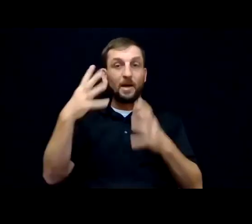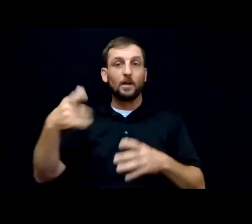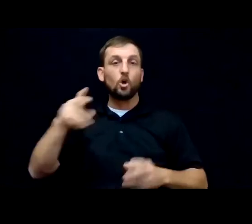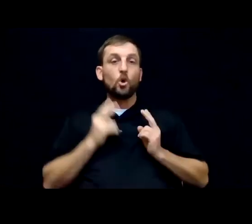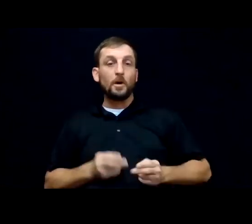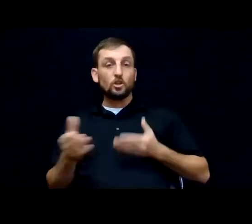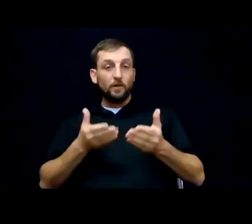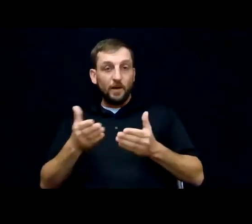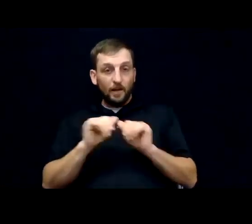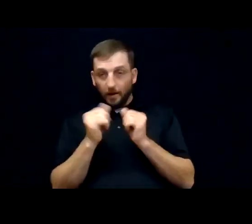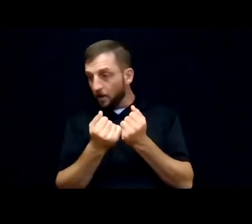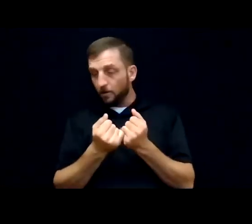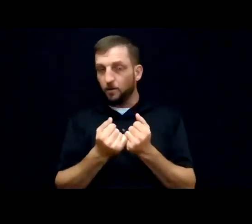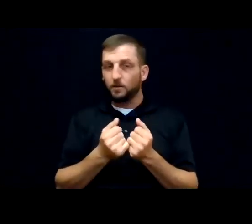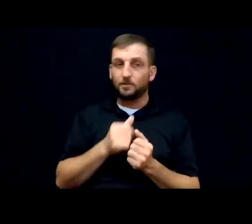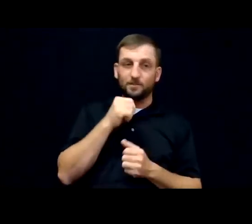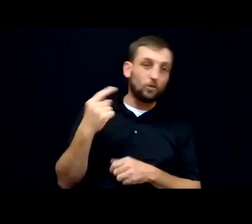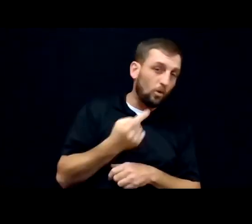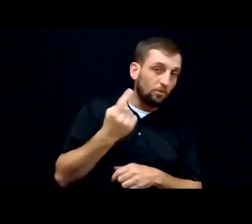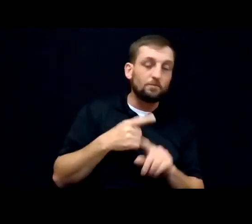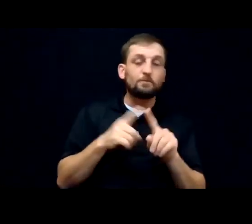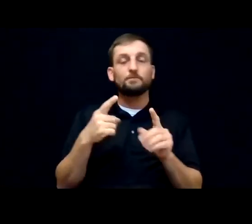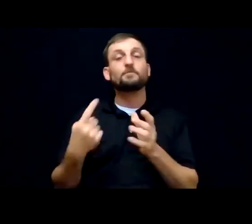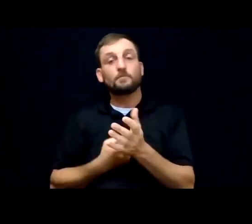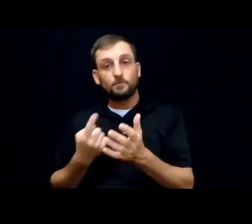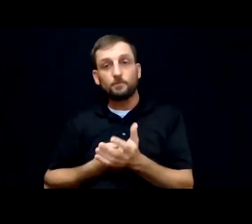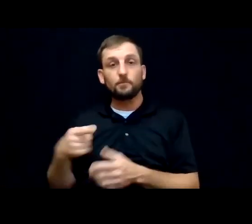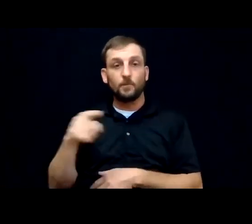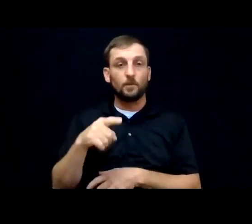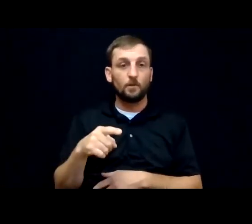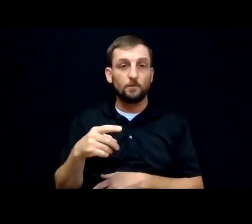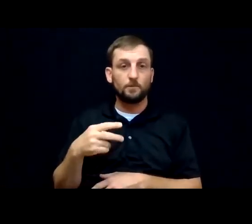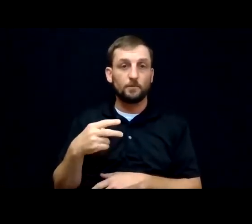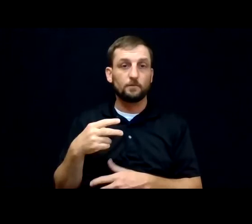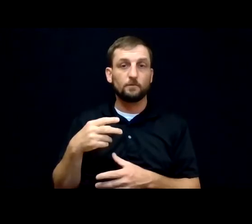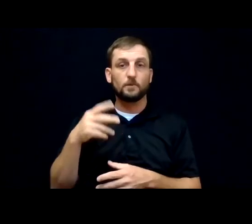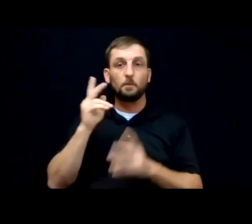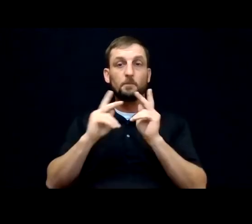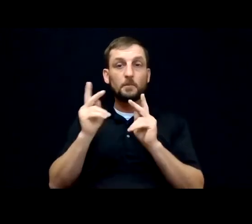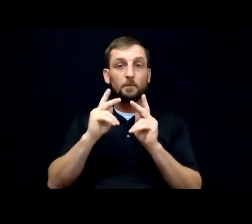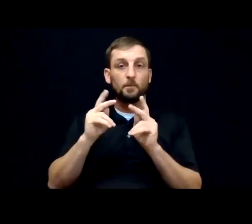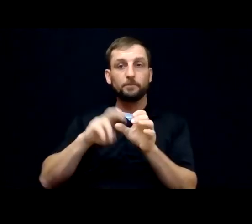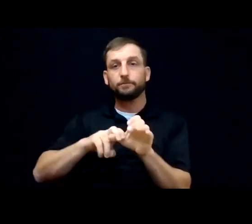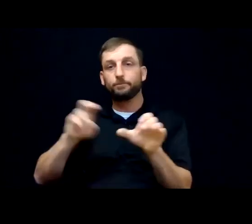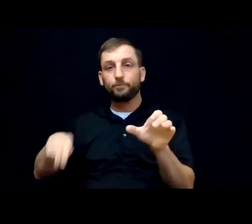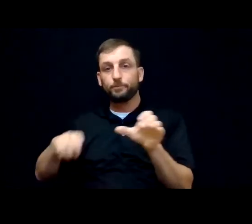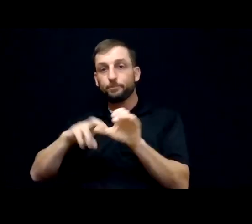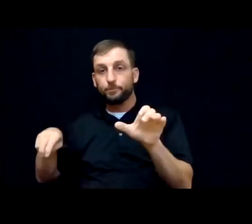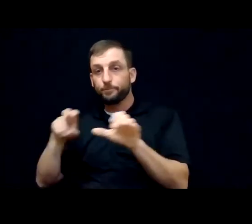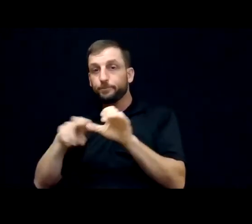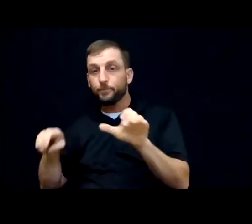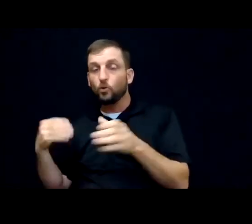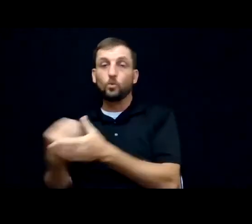region, not all the time, but sometimes we'll have periods of frequent turnover in staff. And every time we